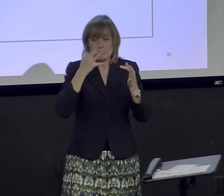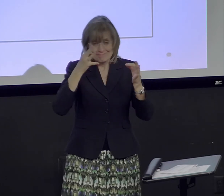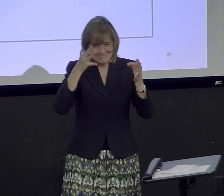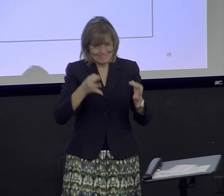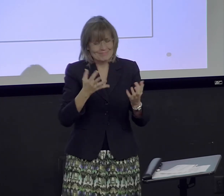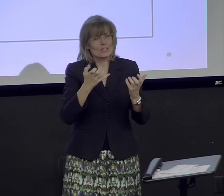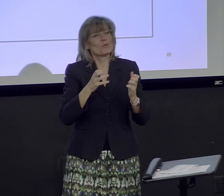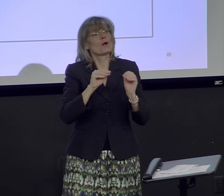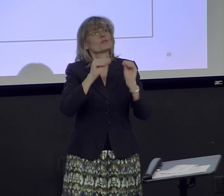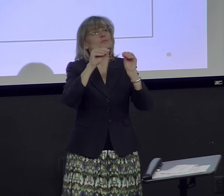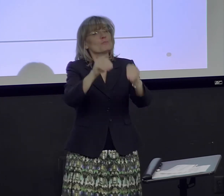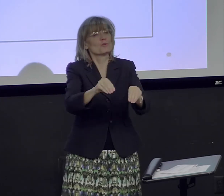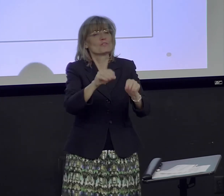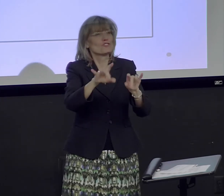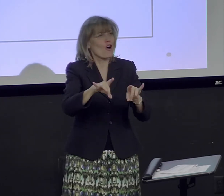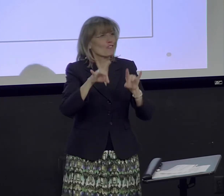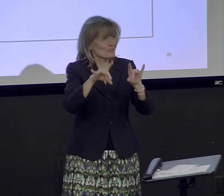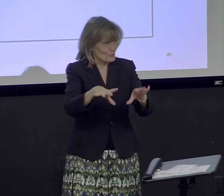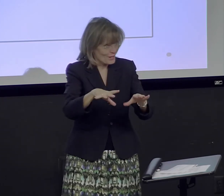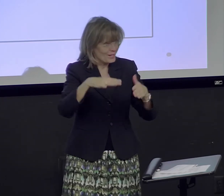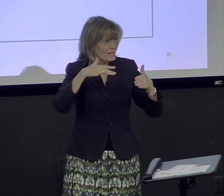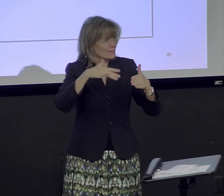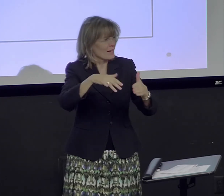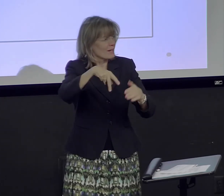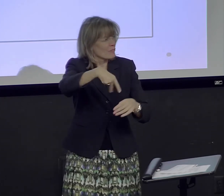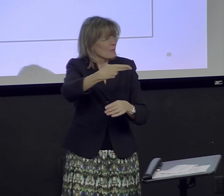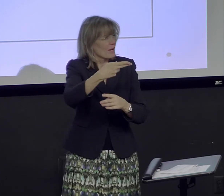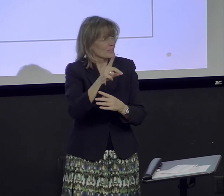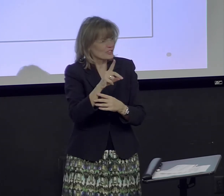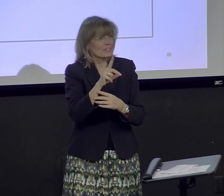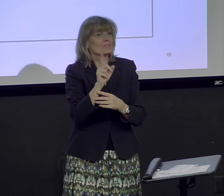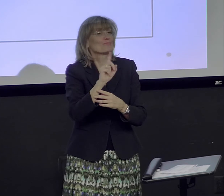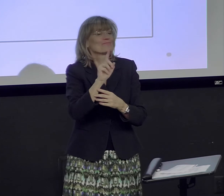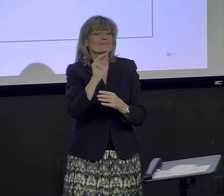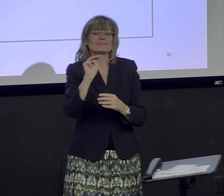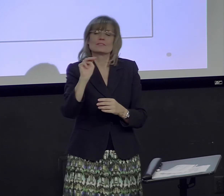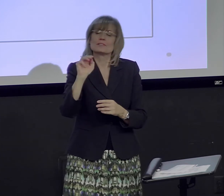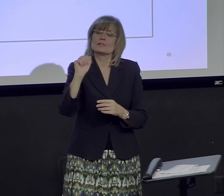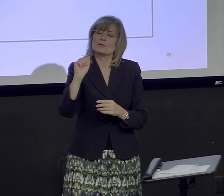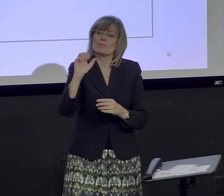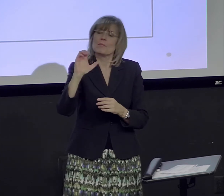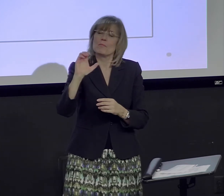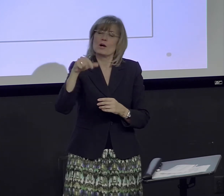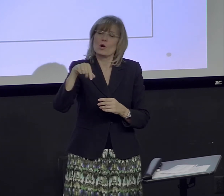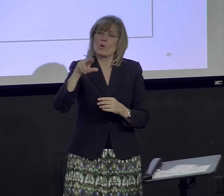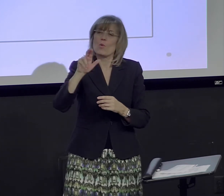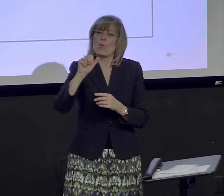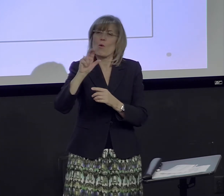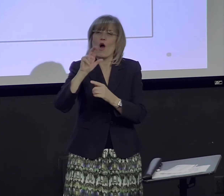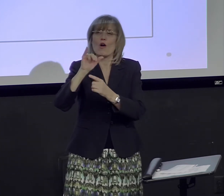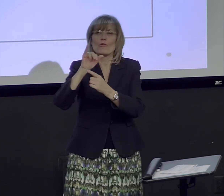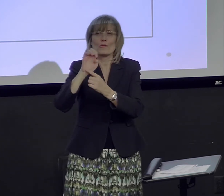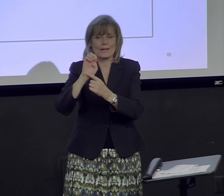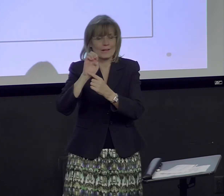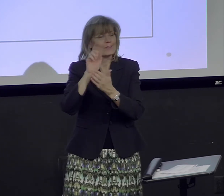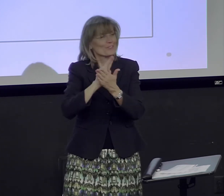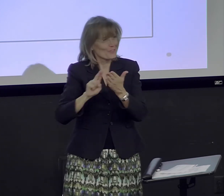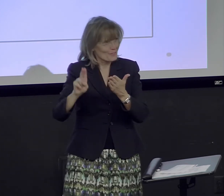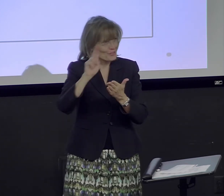how it's used within the deaf community. So she decided to move to Australia to study her PhD at